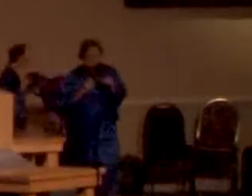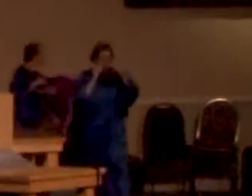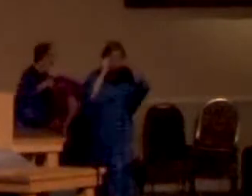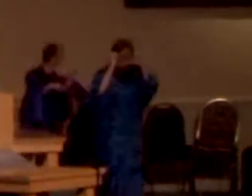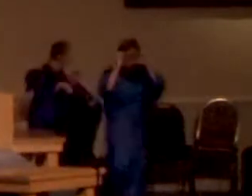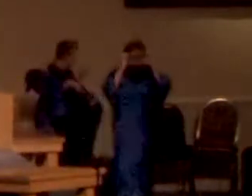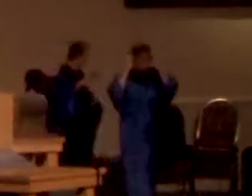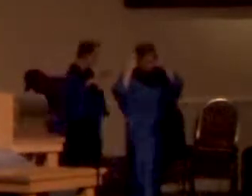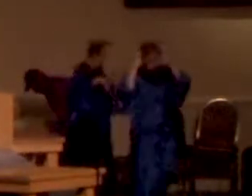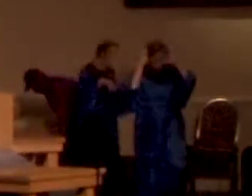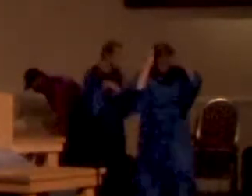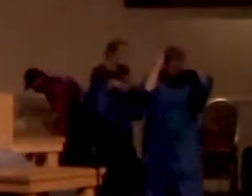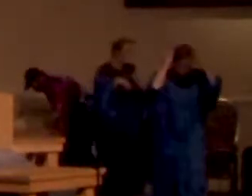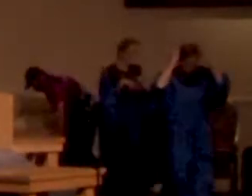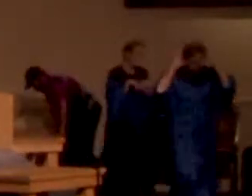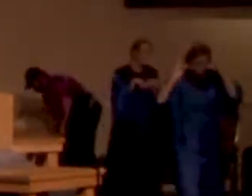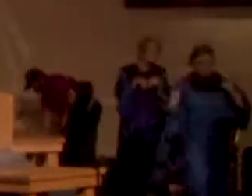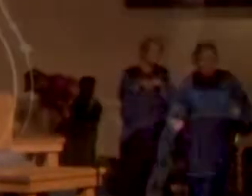announcement.